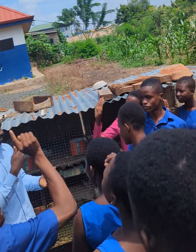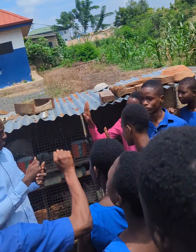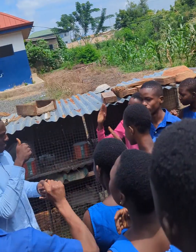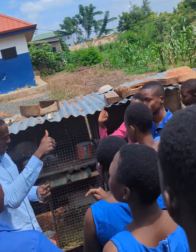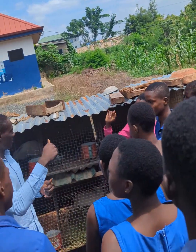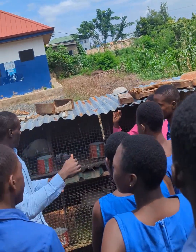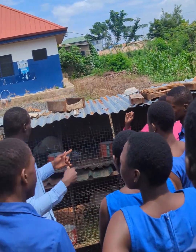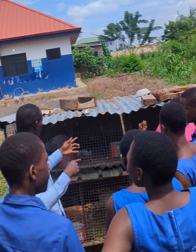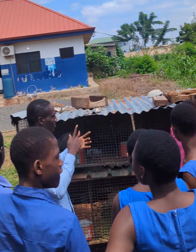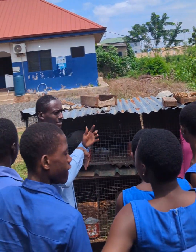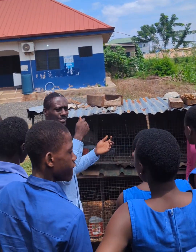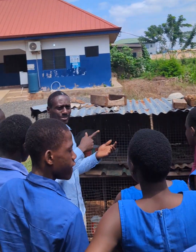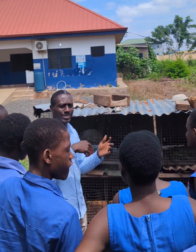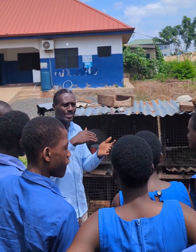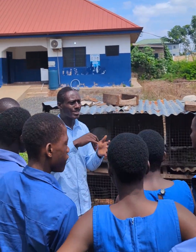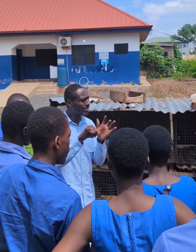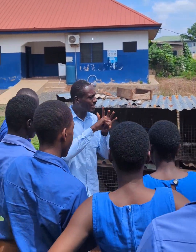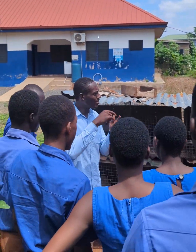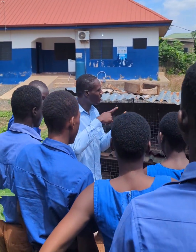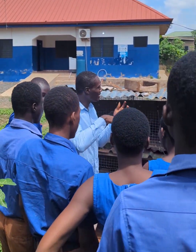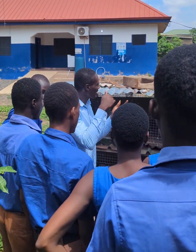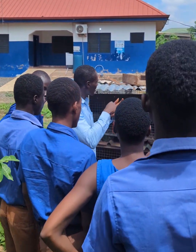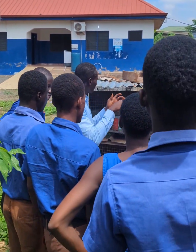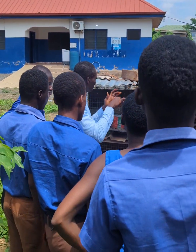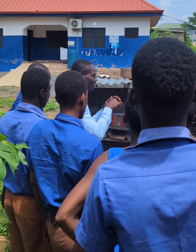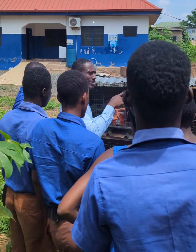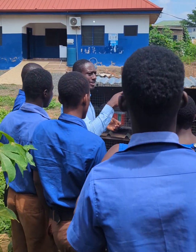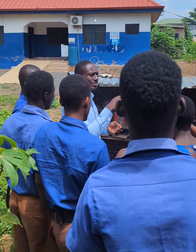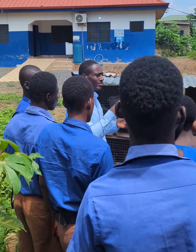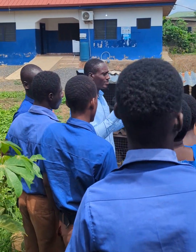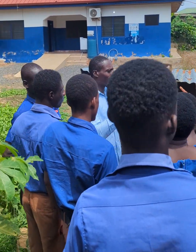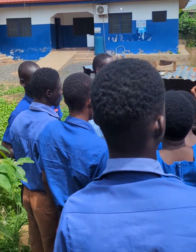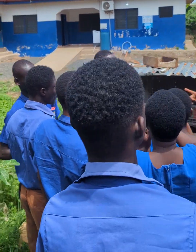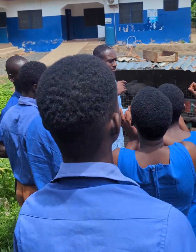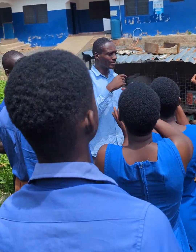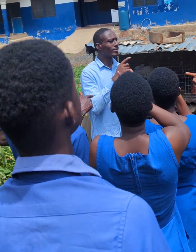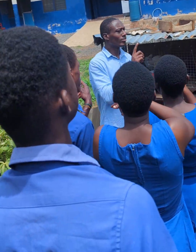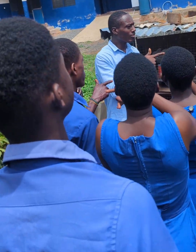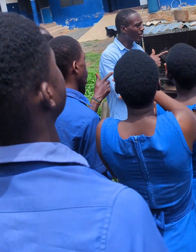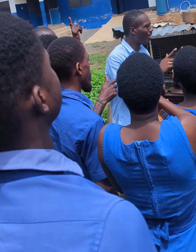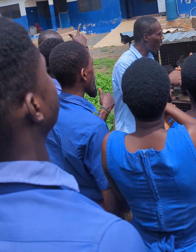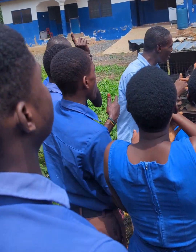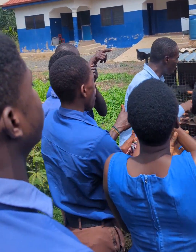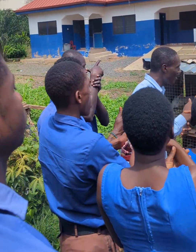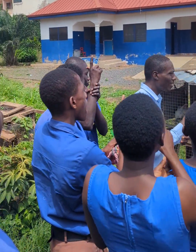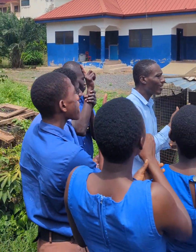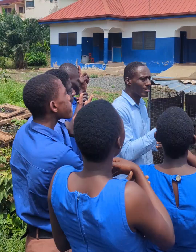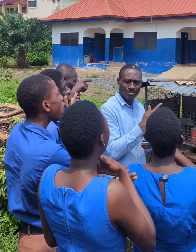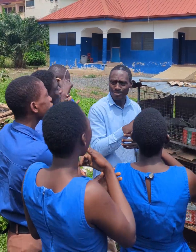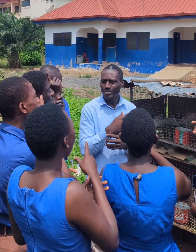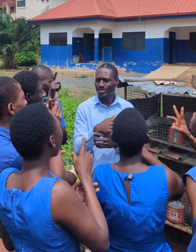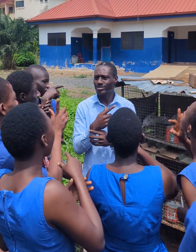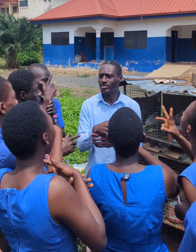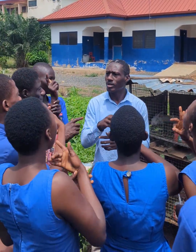behave. We use Ghanaian Sign Language, which is the medium of communication at my school, to describe the parts of a